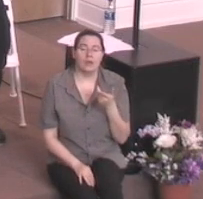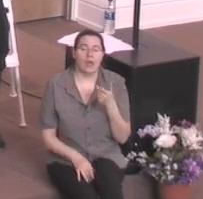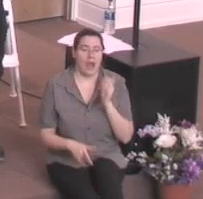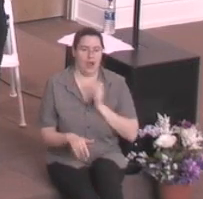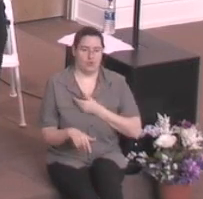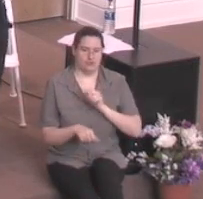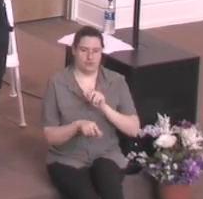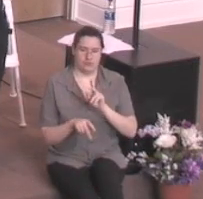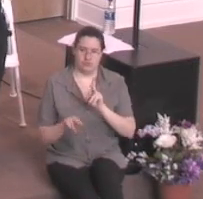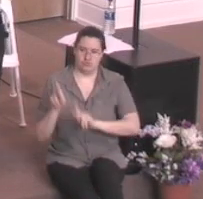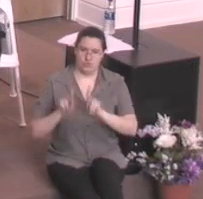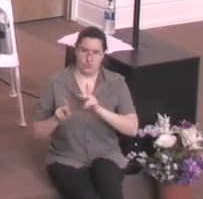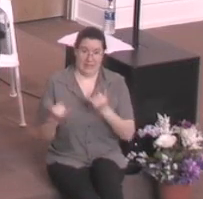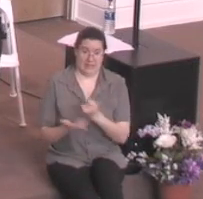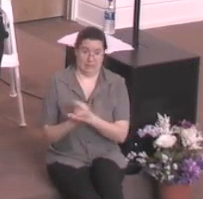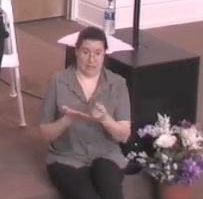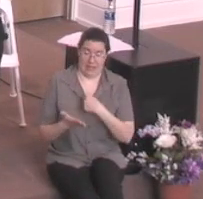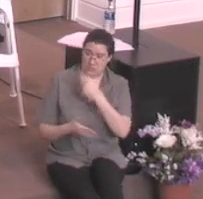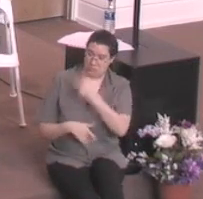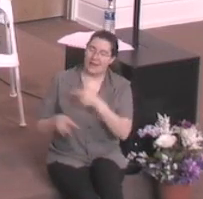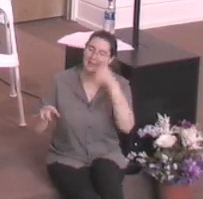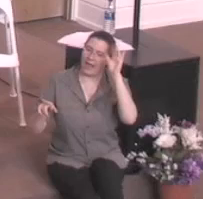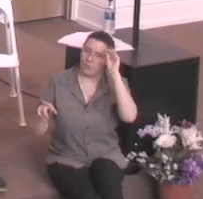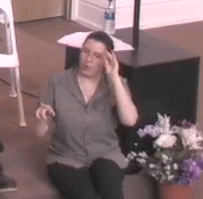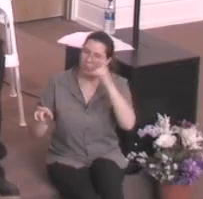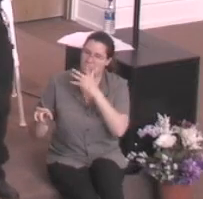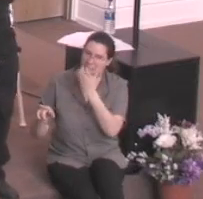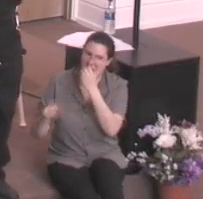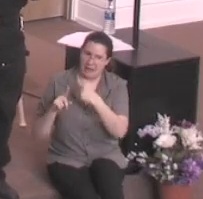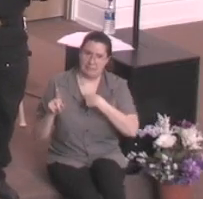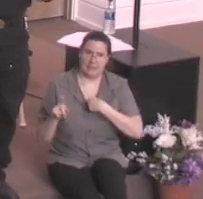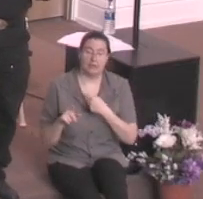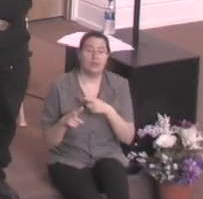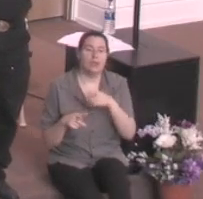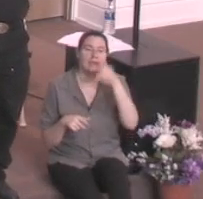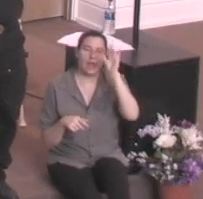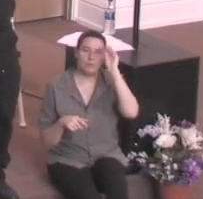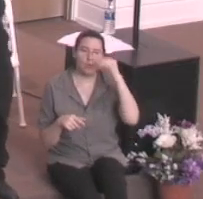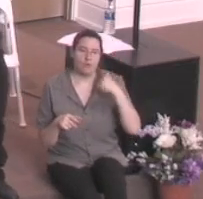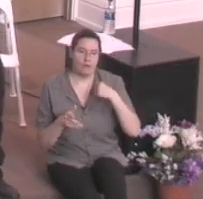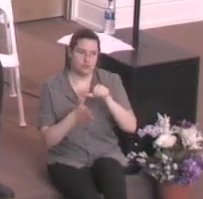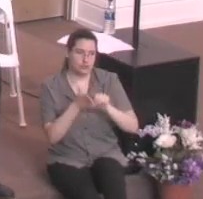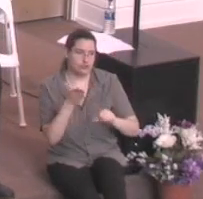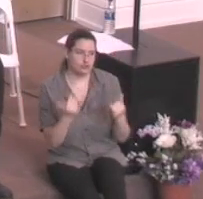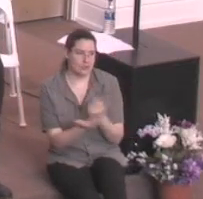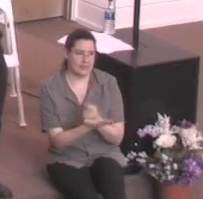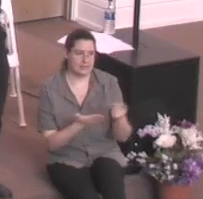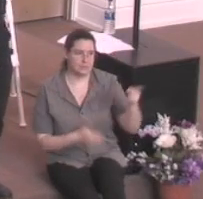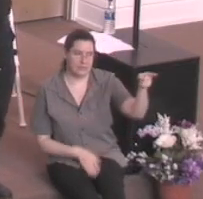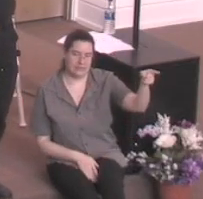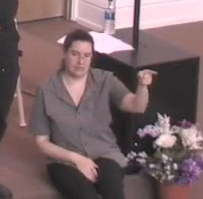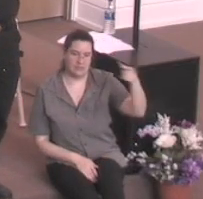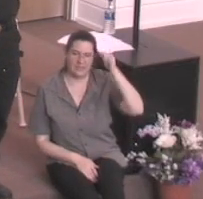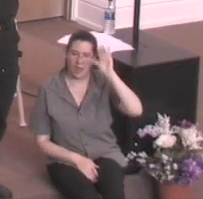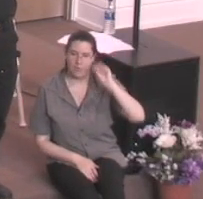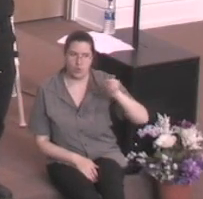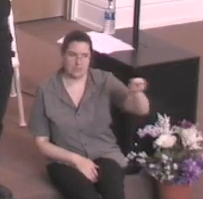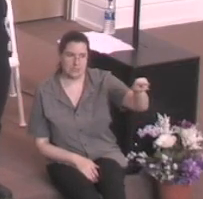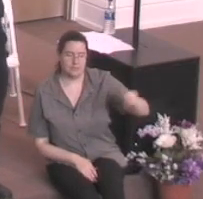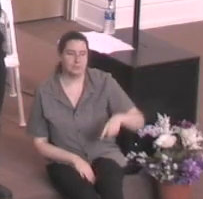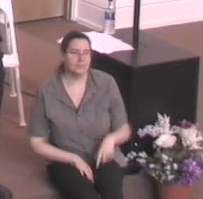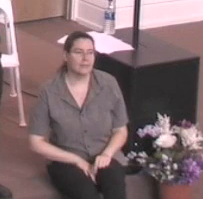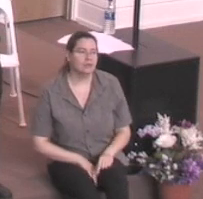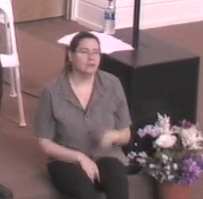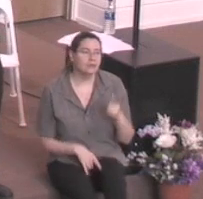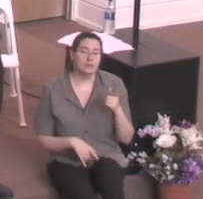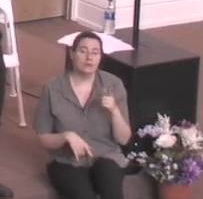week. Cowboy's going to get mad at me, but Cowboy had surgery this week. And get over there and find